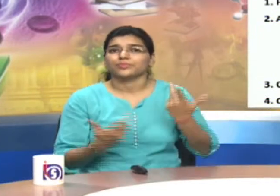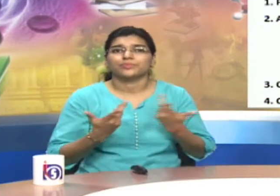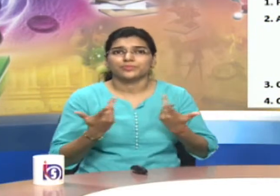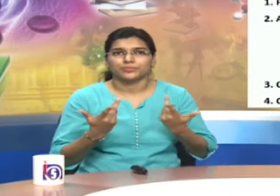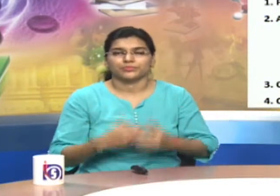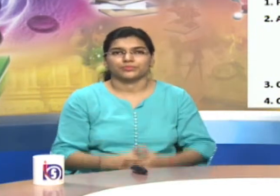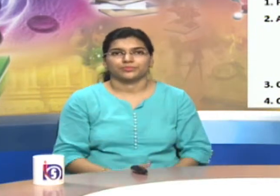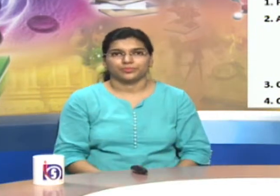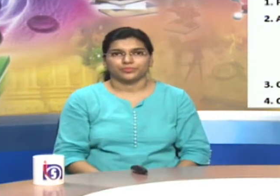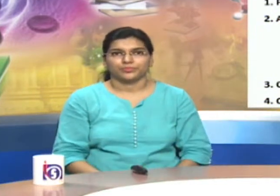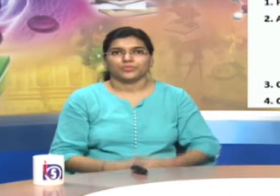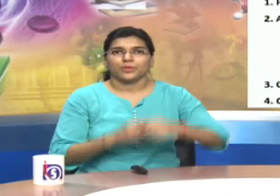First word is